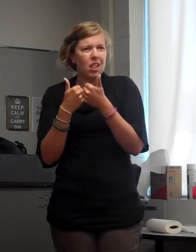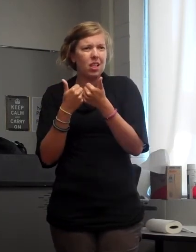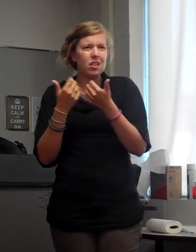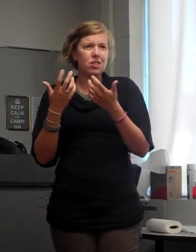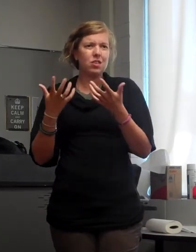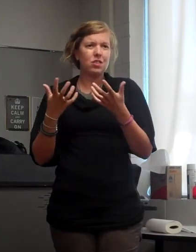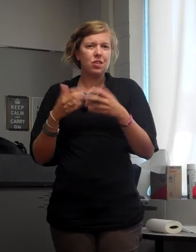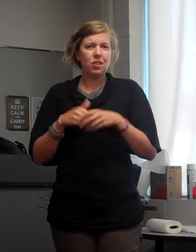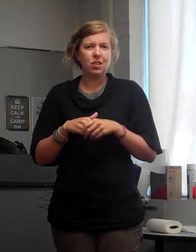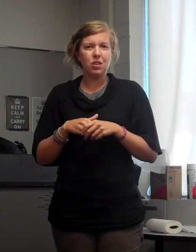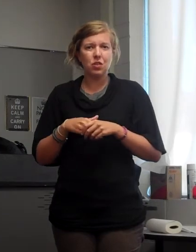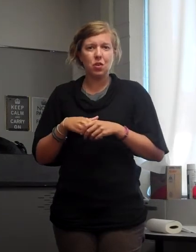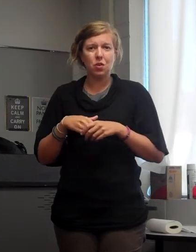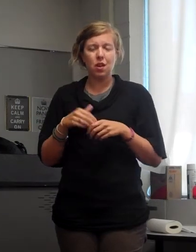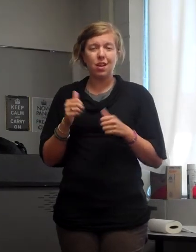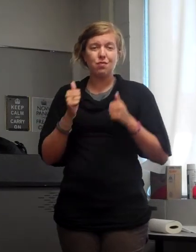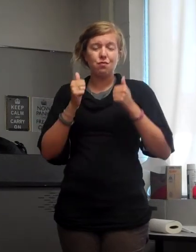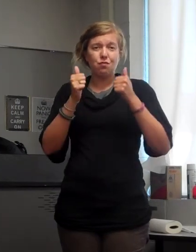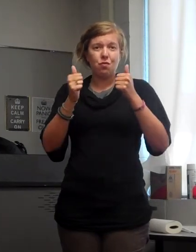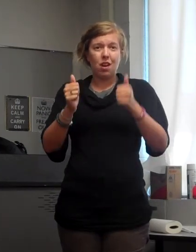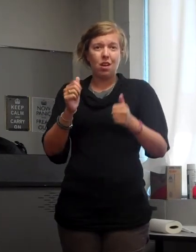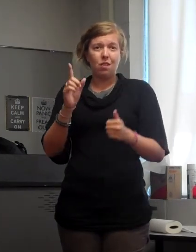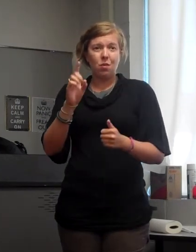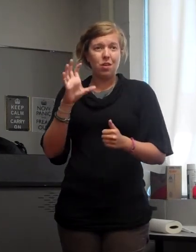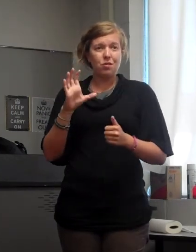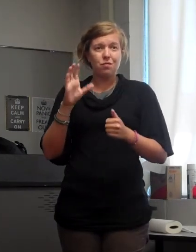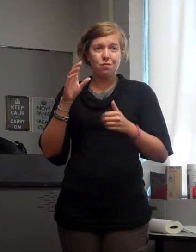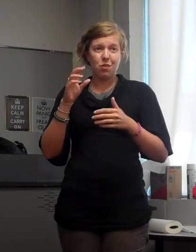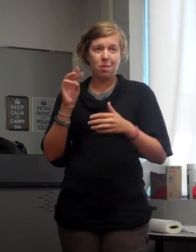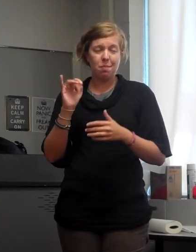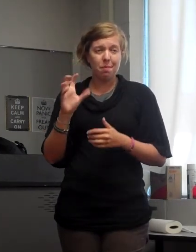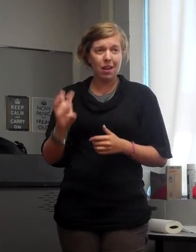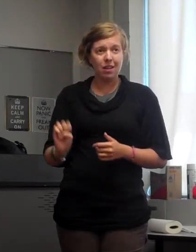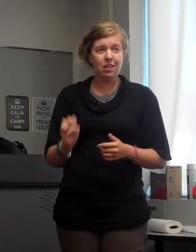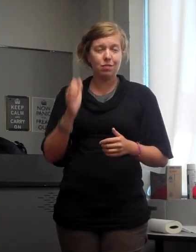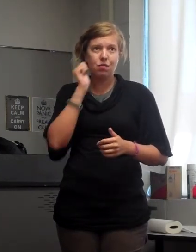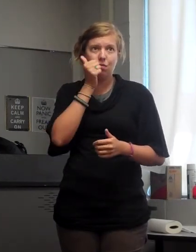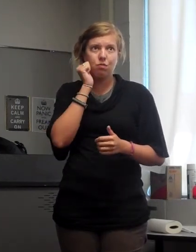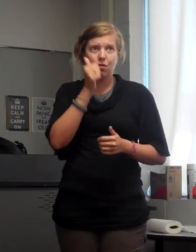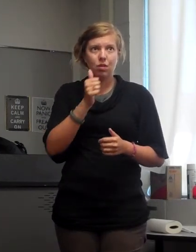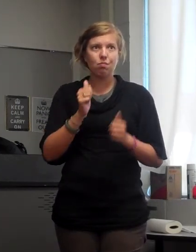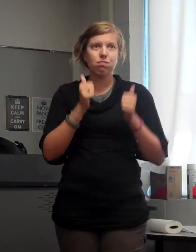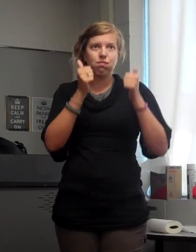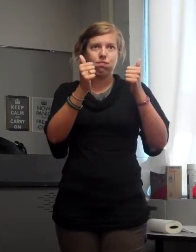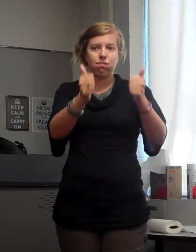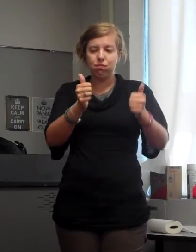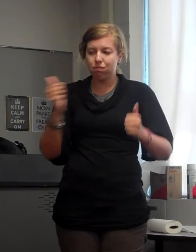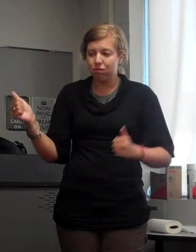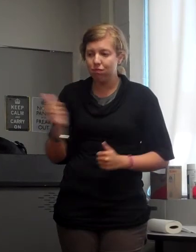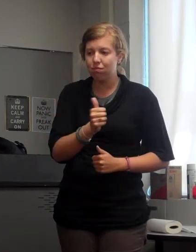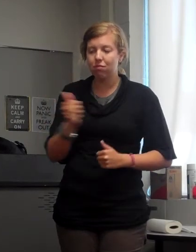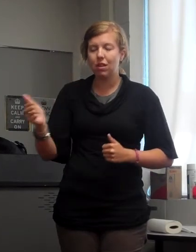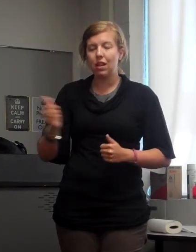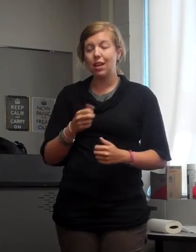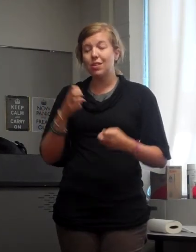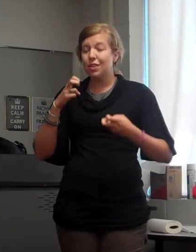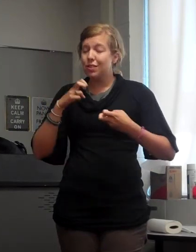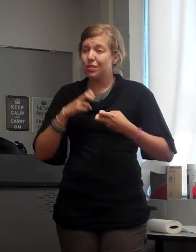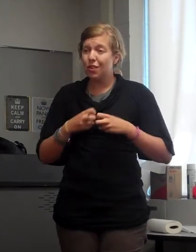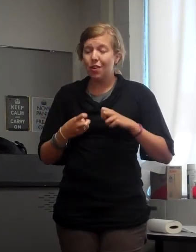in the morning, and sometimes I don't get home till 6 o'clock at night. It's tough. You know, you live 100 miles. It takes me,